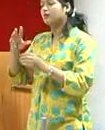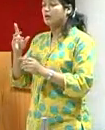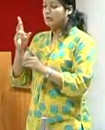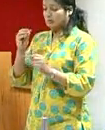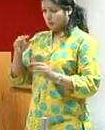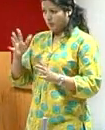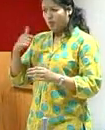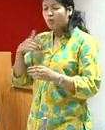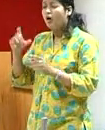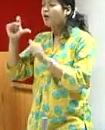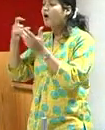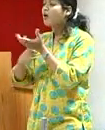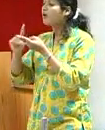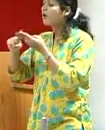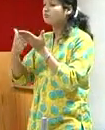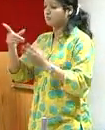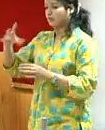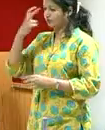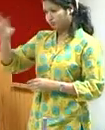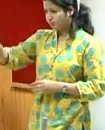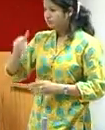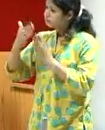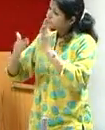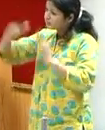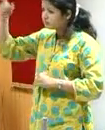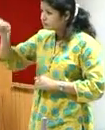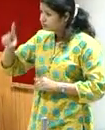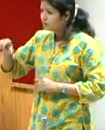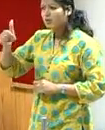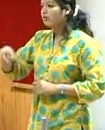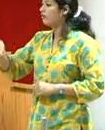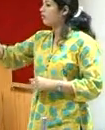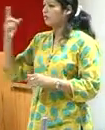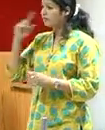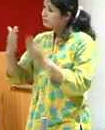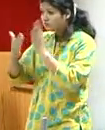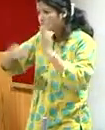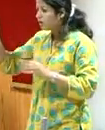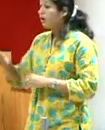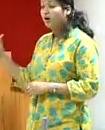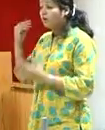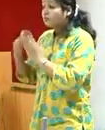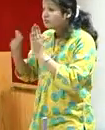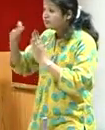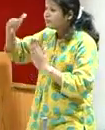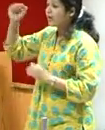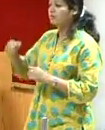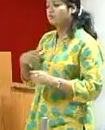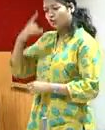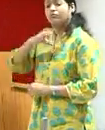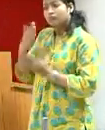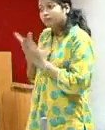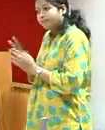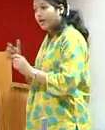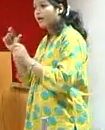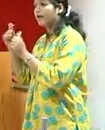because it does not have any career prospects for them, because library activities require a large visual component. And so the net result was that nobody applied